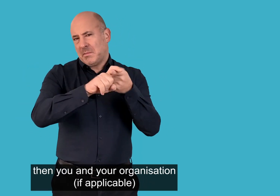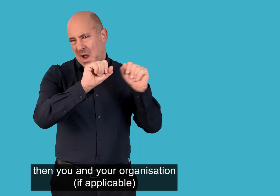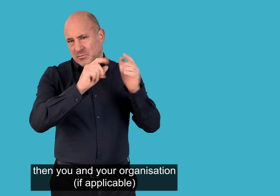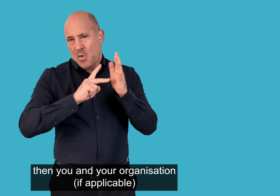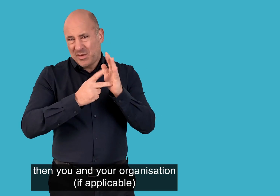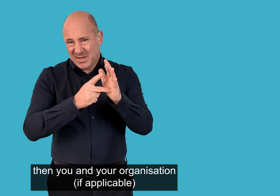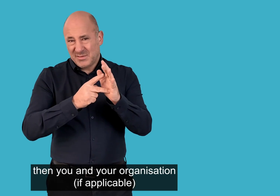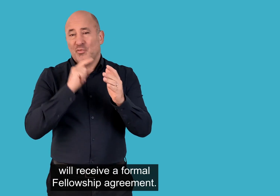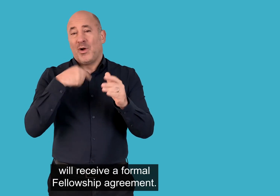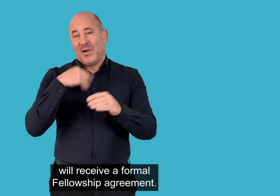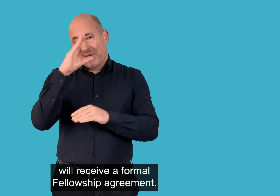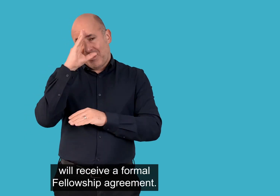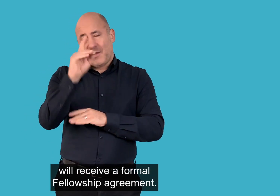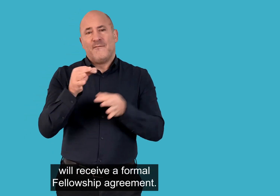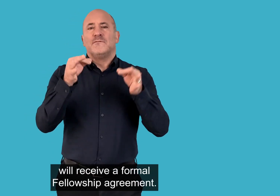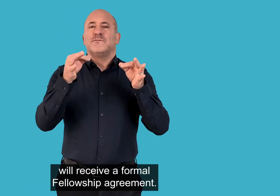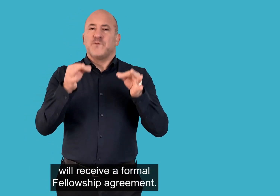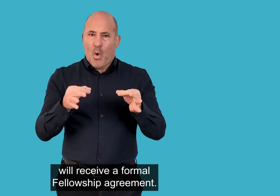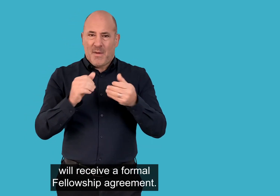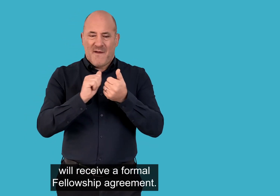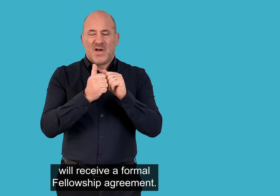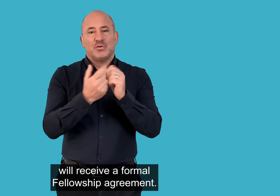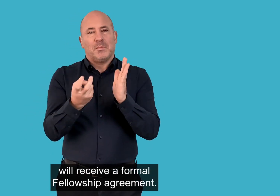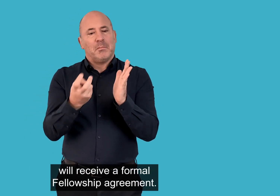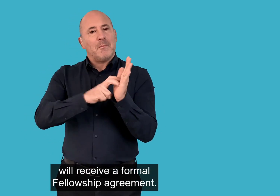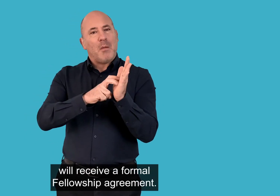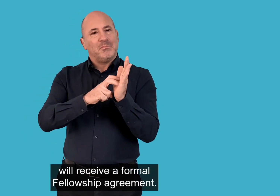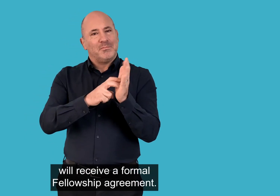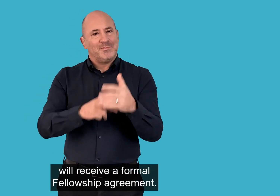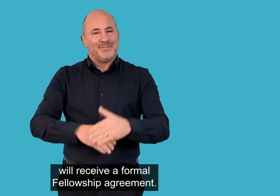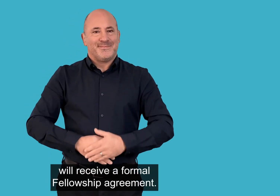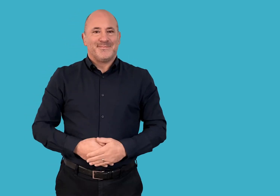applicable, will receive a formal fellowship agreement.